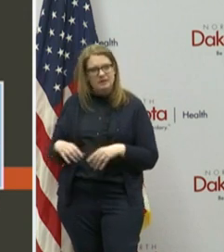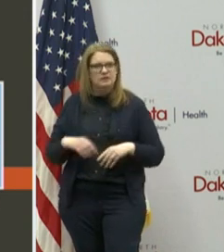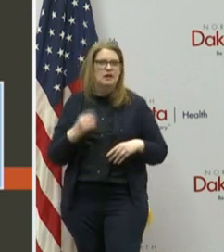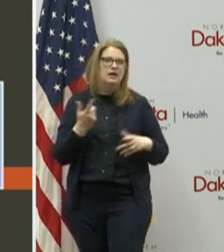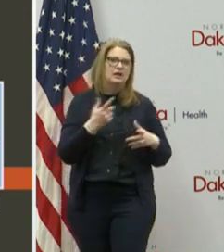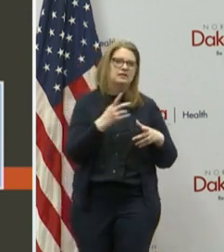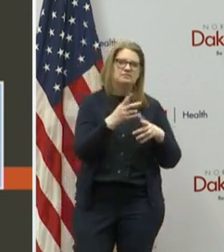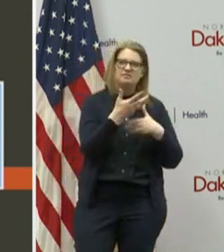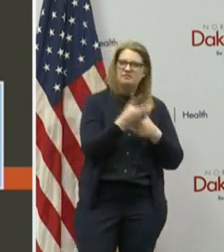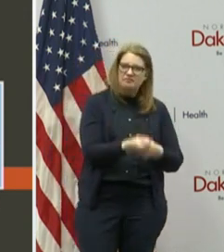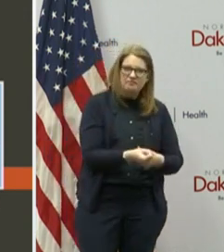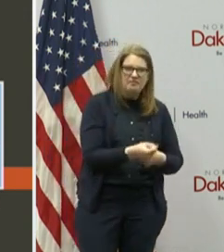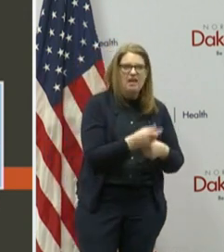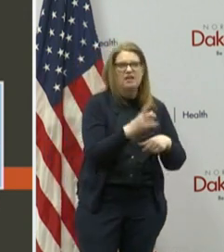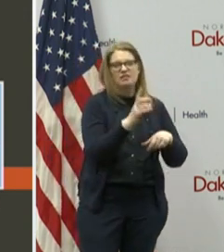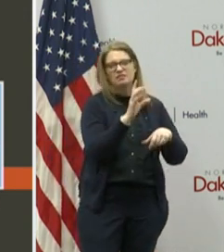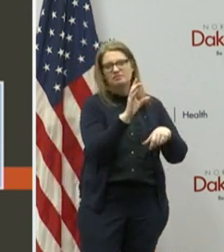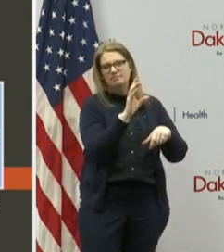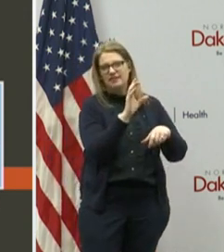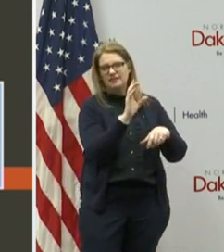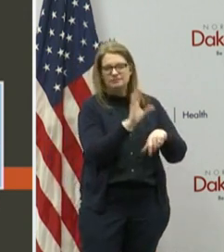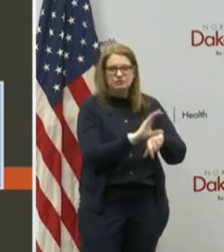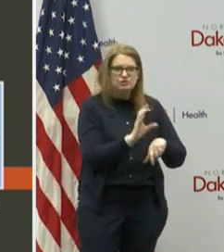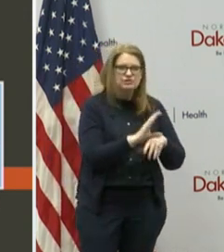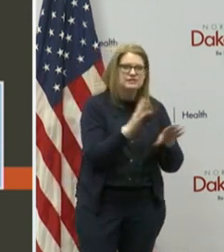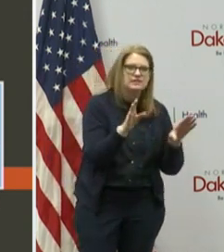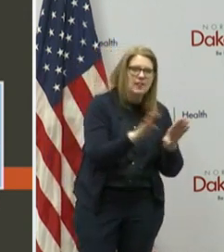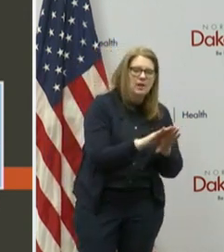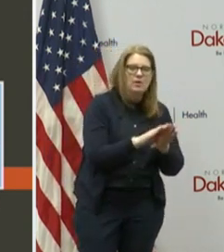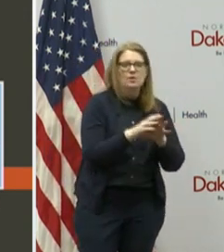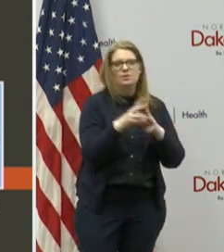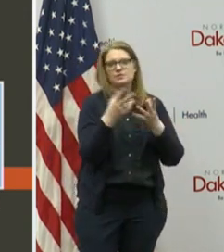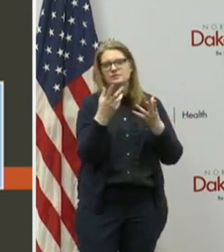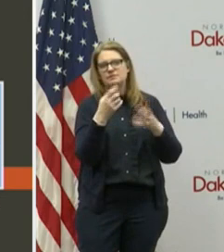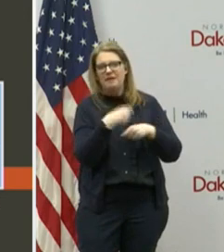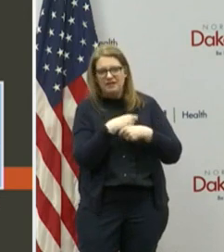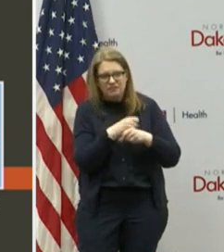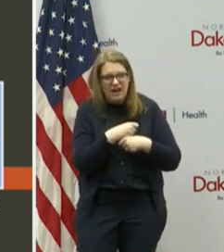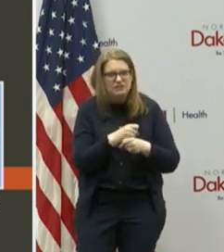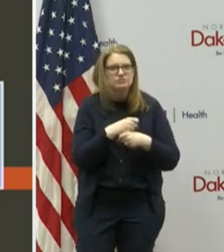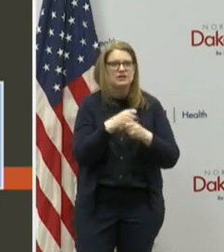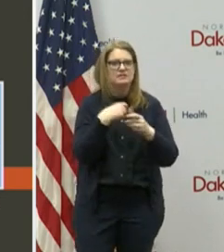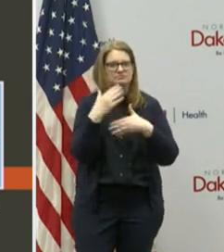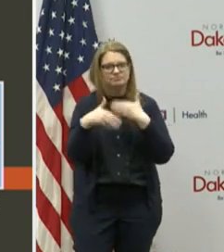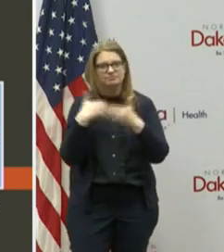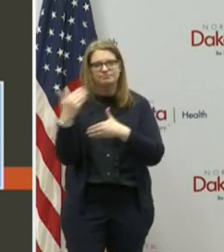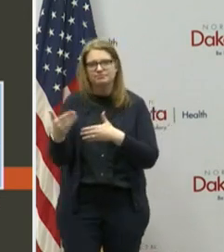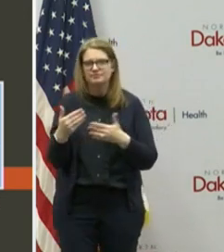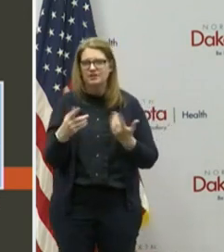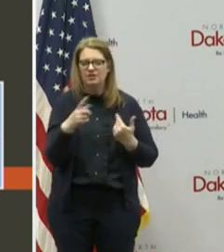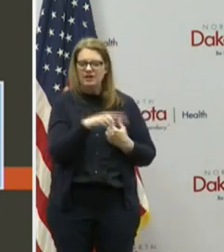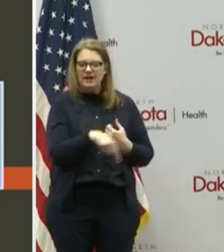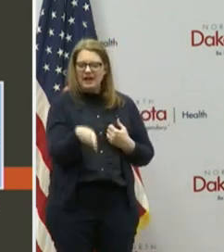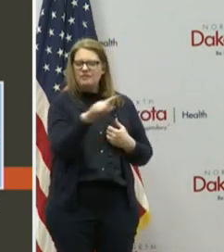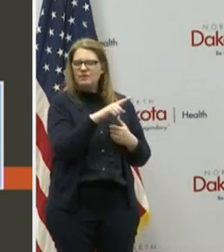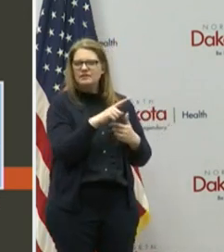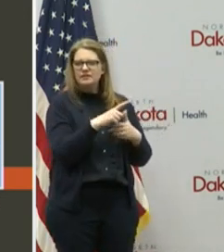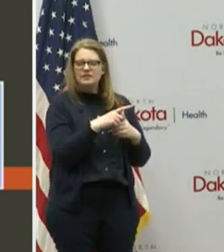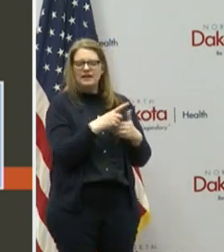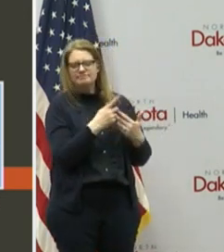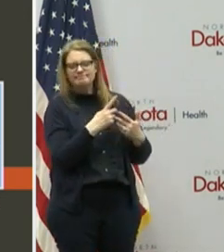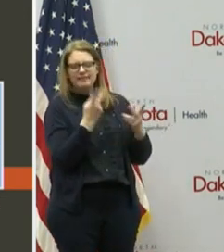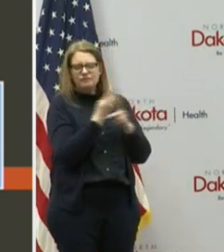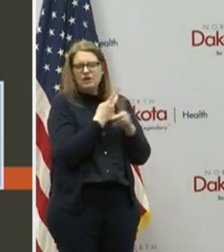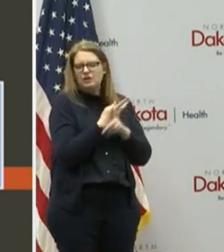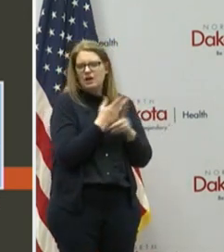our manufacturers, by others doing a great job that have remained open during this time and worked on protecting themselves